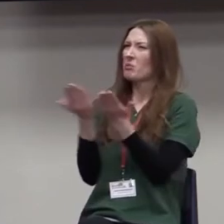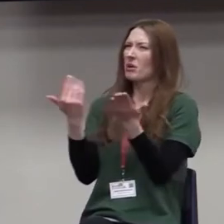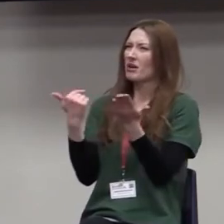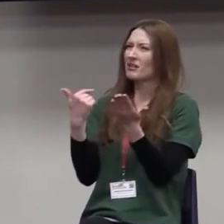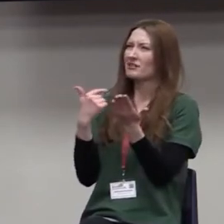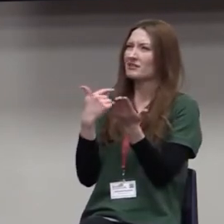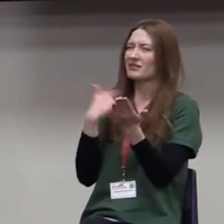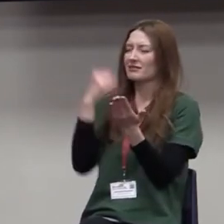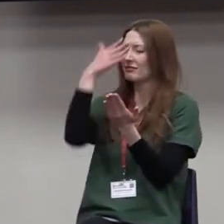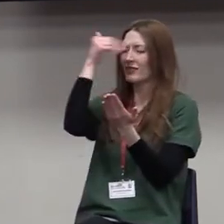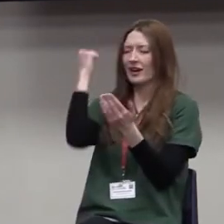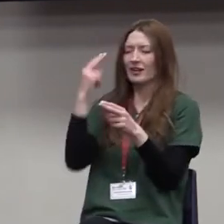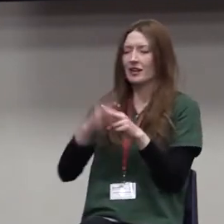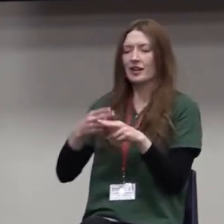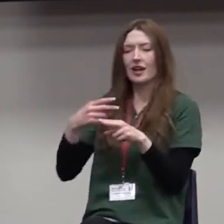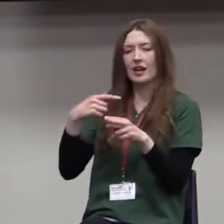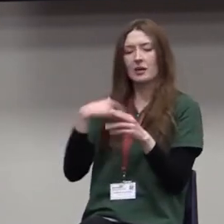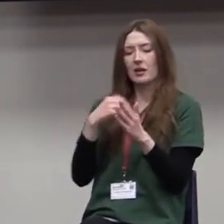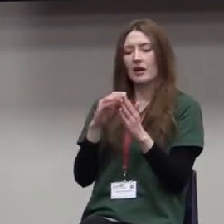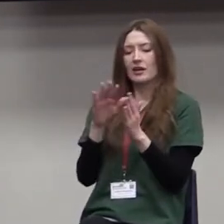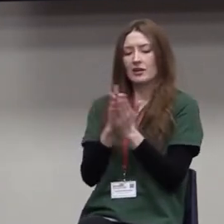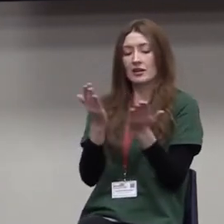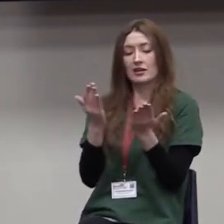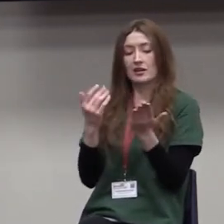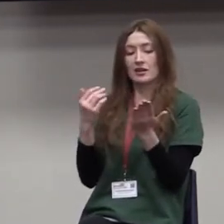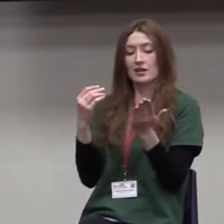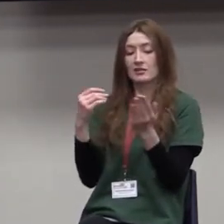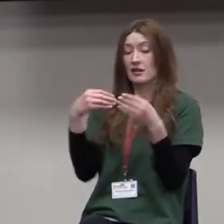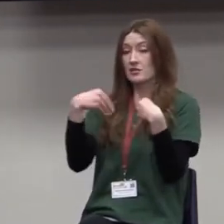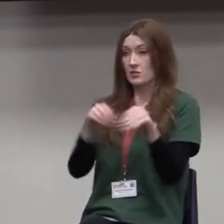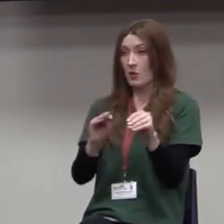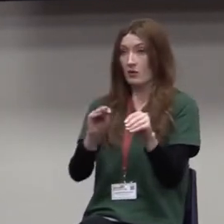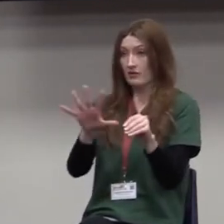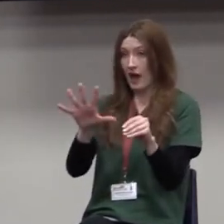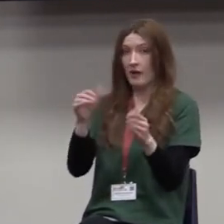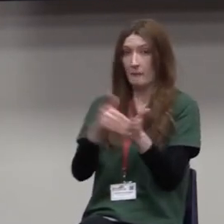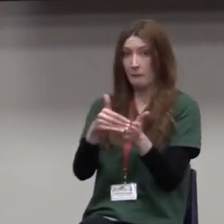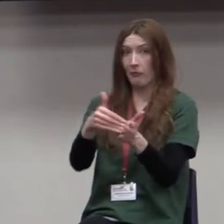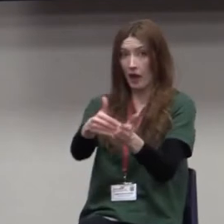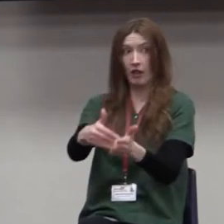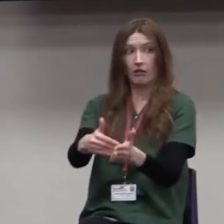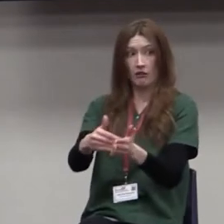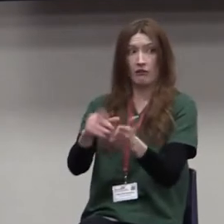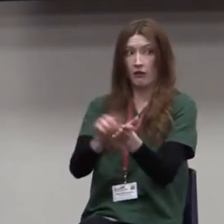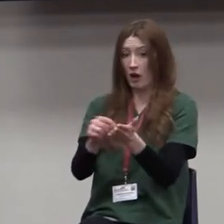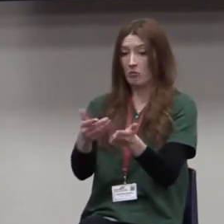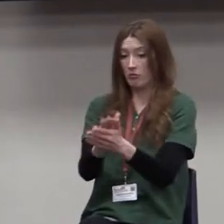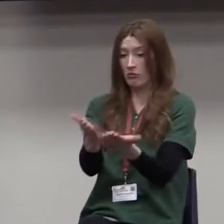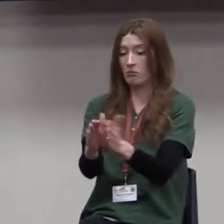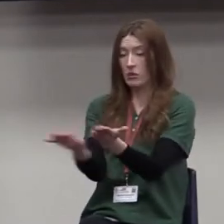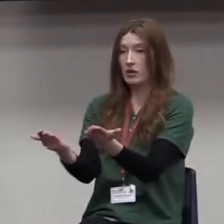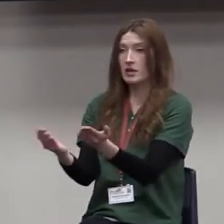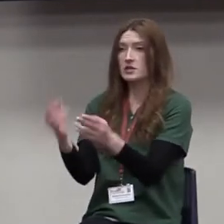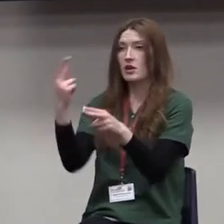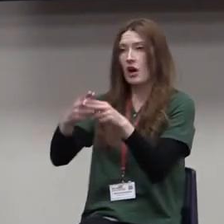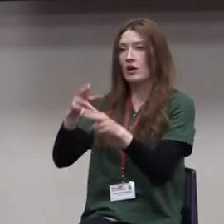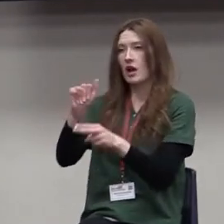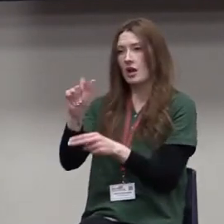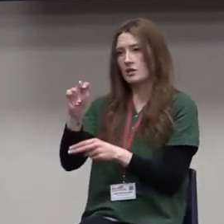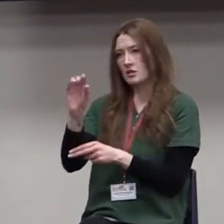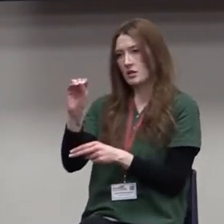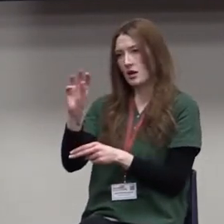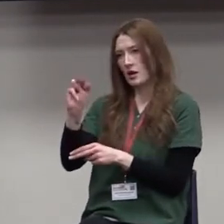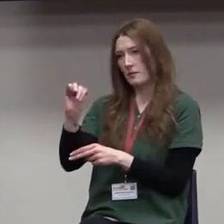and it's sold more than 5 million copies. I don't know why it took me so long to get it. But I just got it a few months ago and started reading it. It's really good. called Atomic Habits.